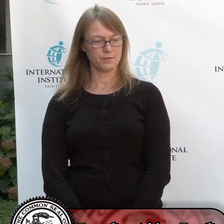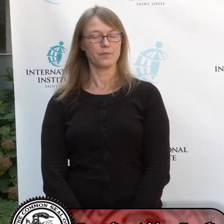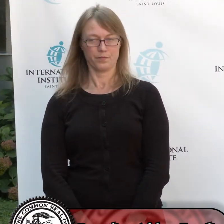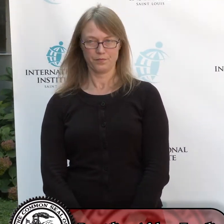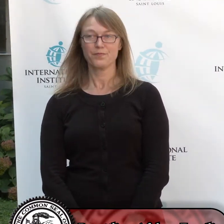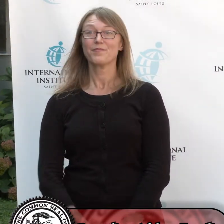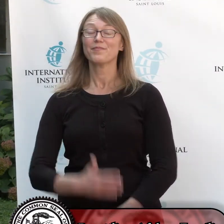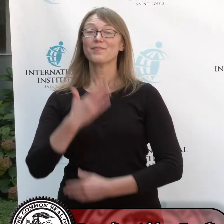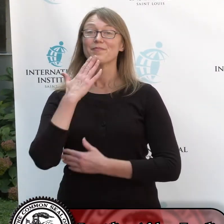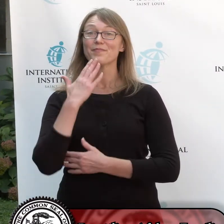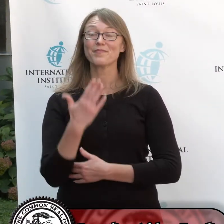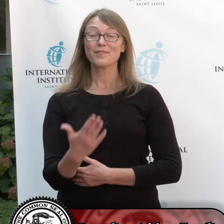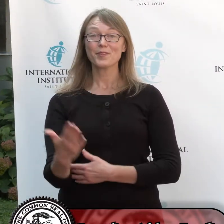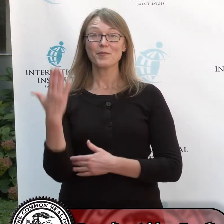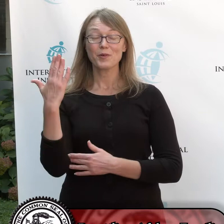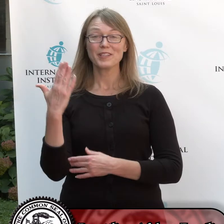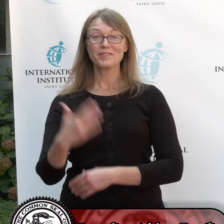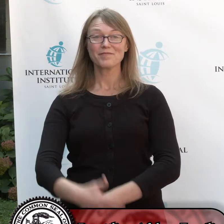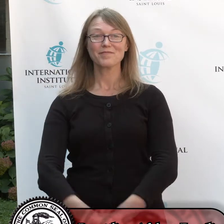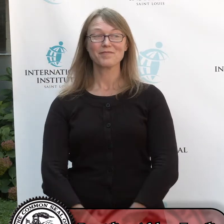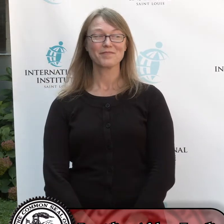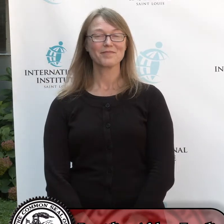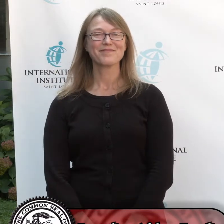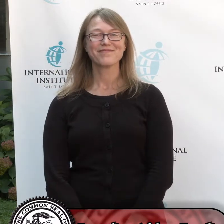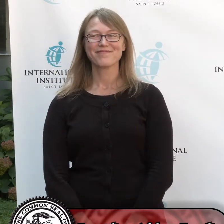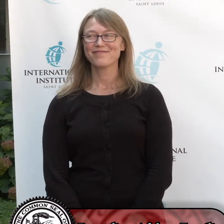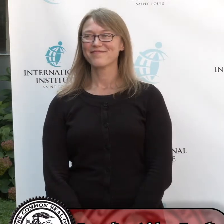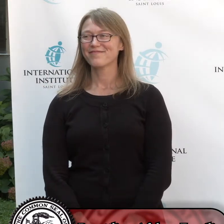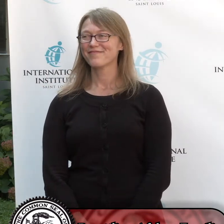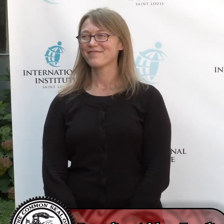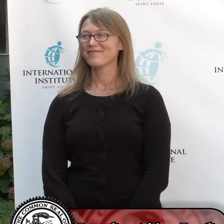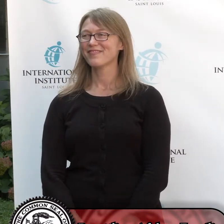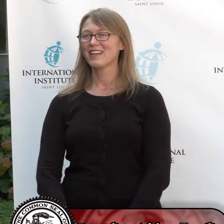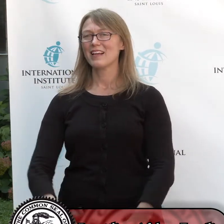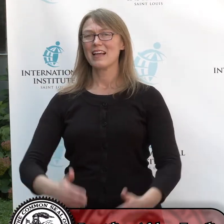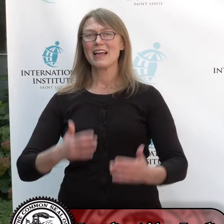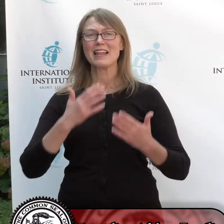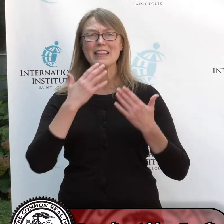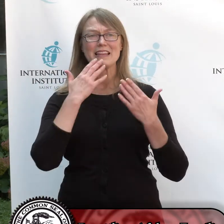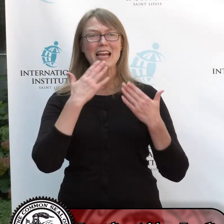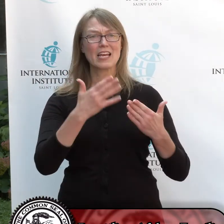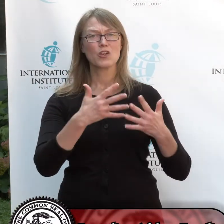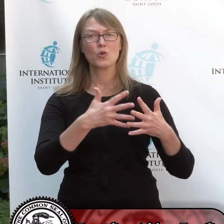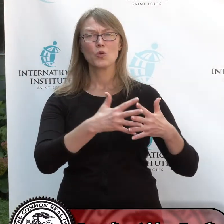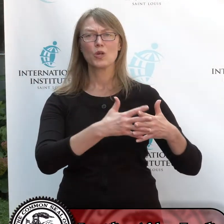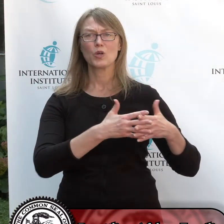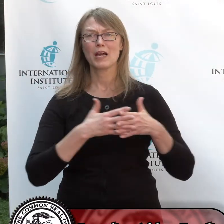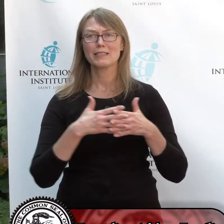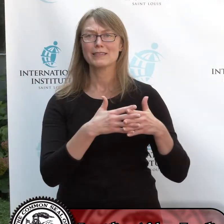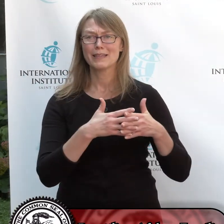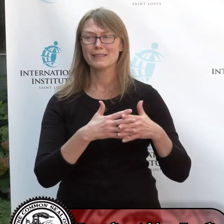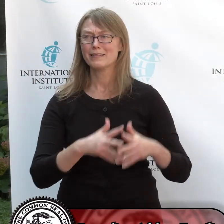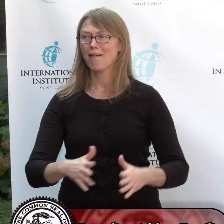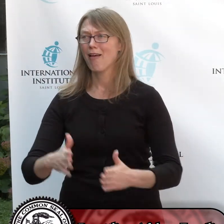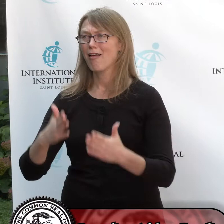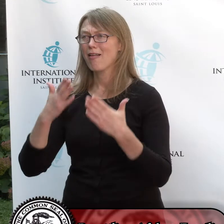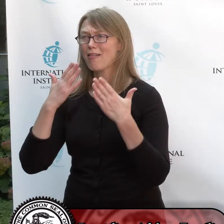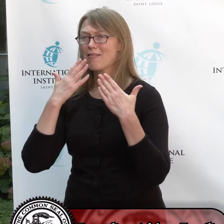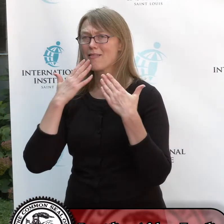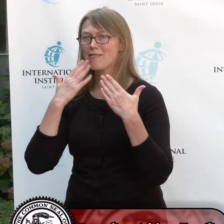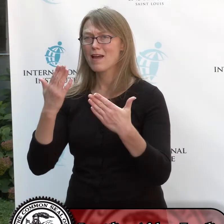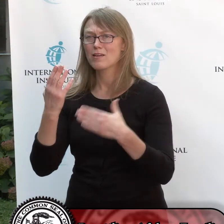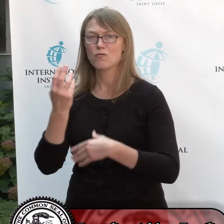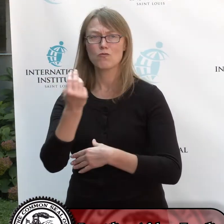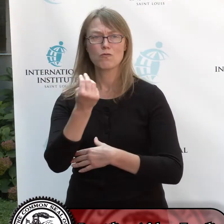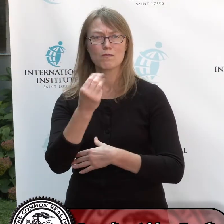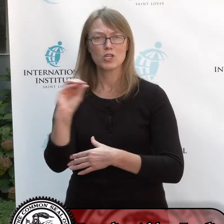Good morning, and thank you, United States. Thank you, Missouri, and thank you,